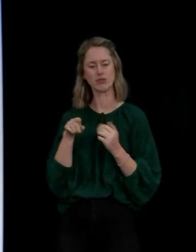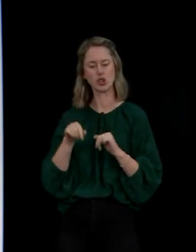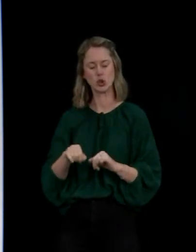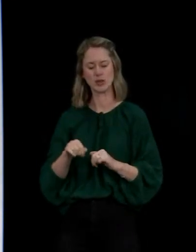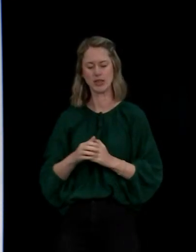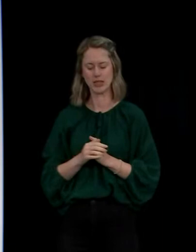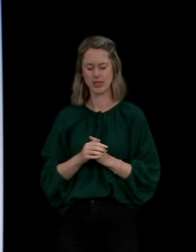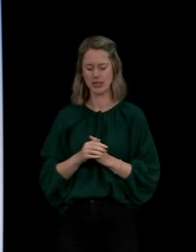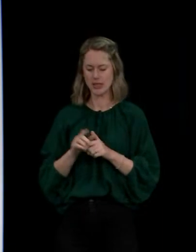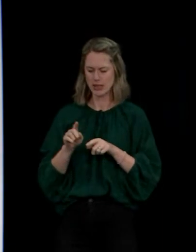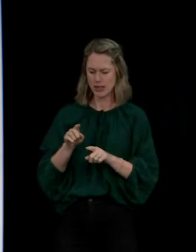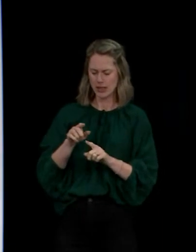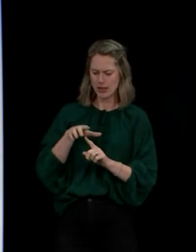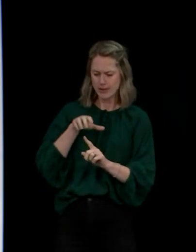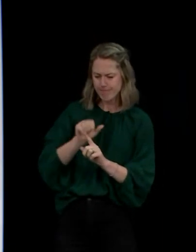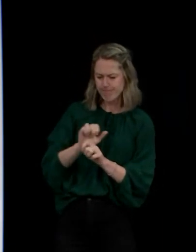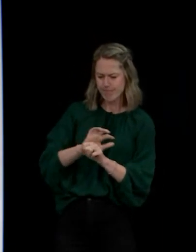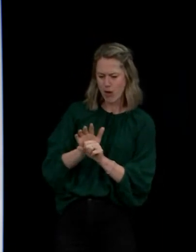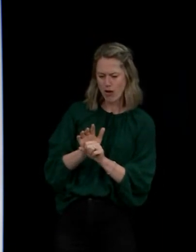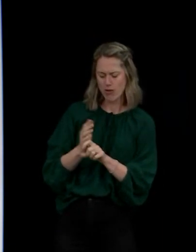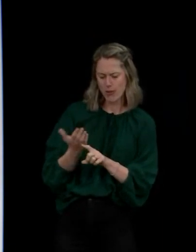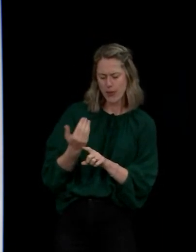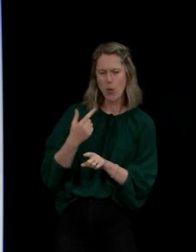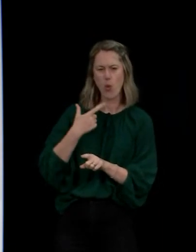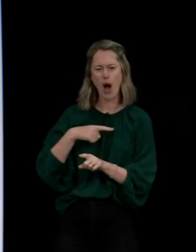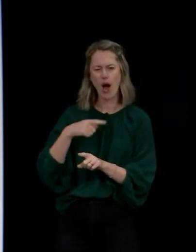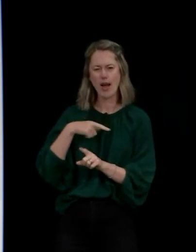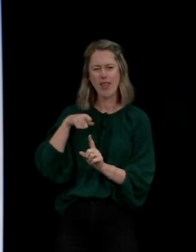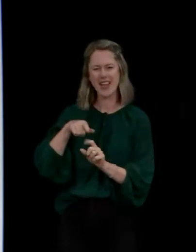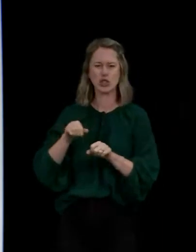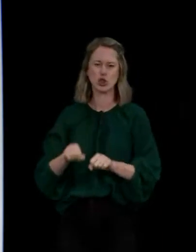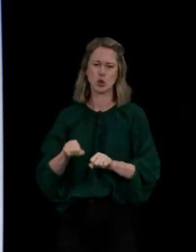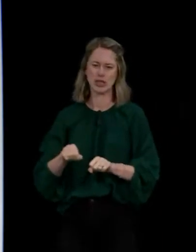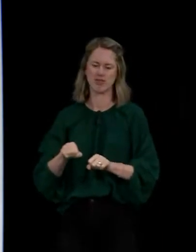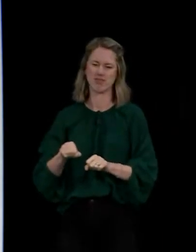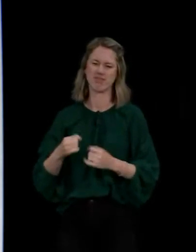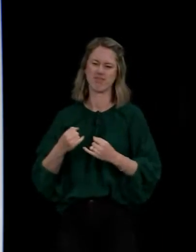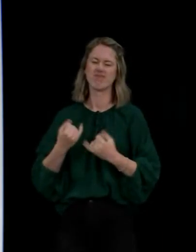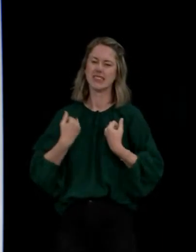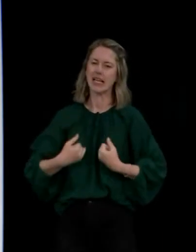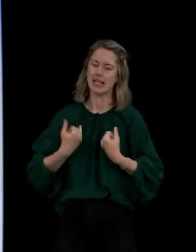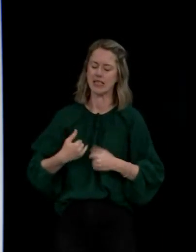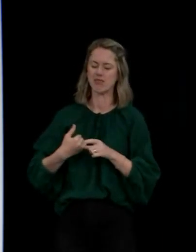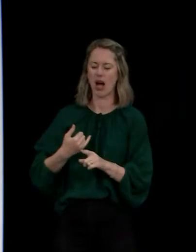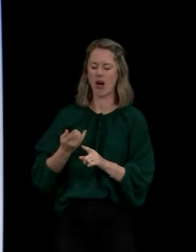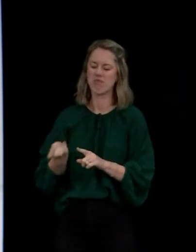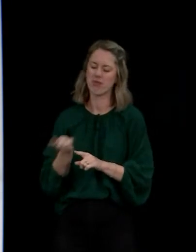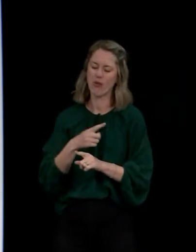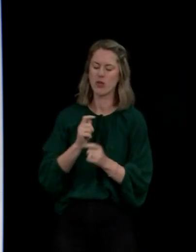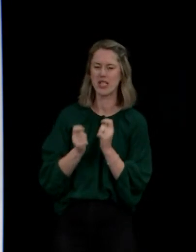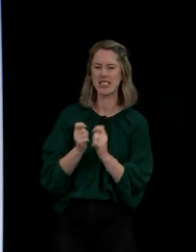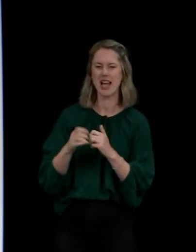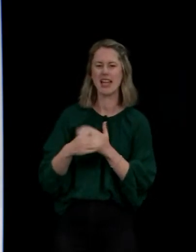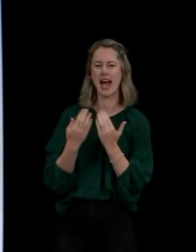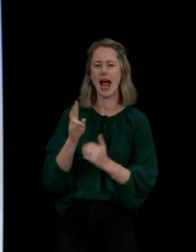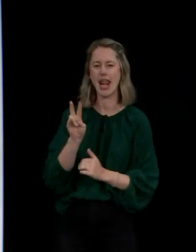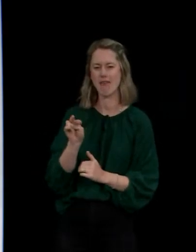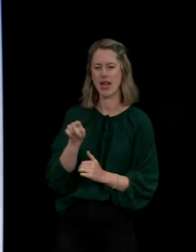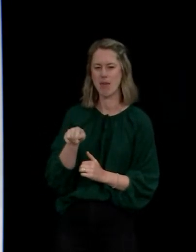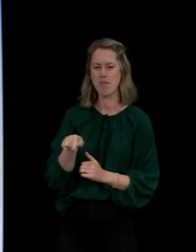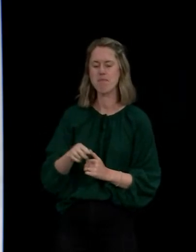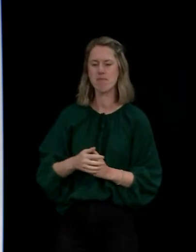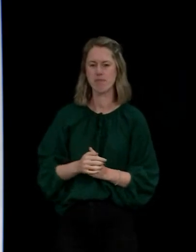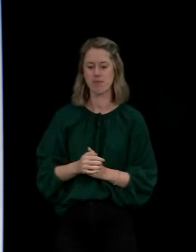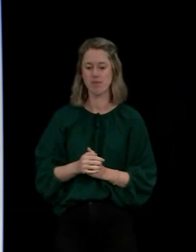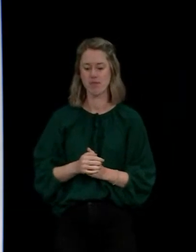The positive result was returned because the student became symptomatic and was tested around day 11.